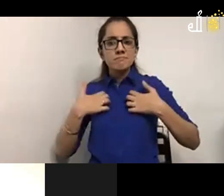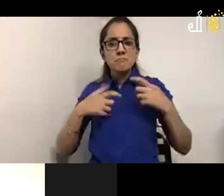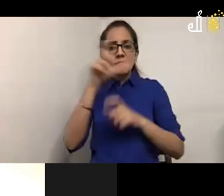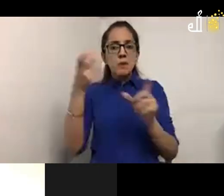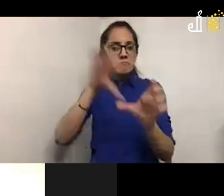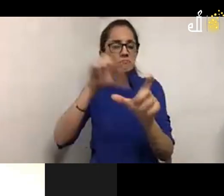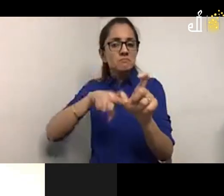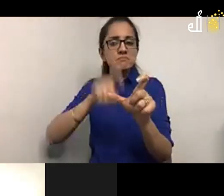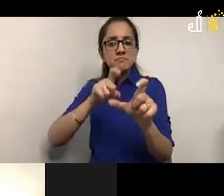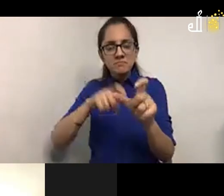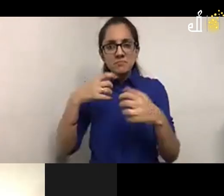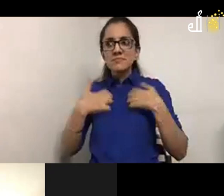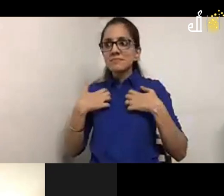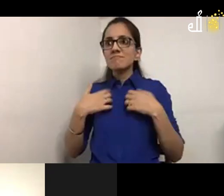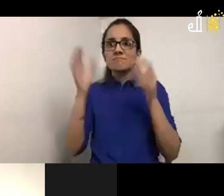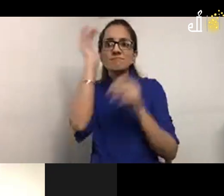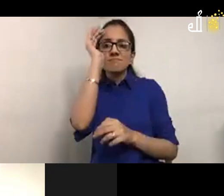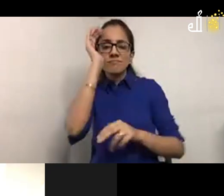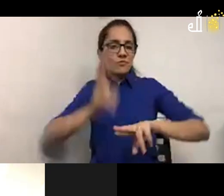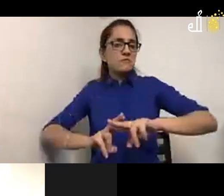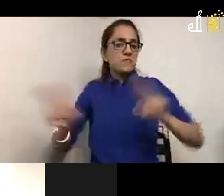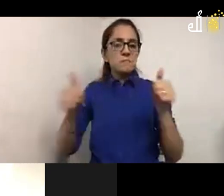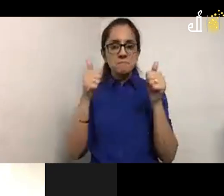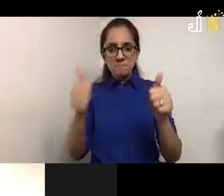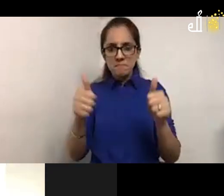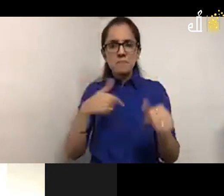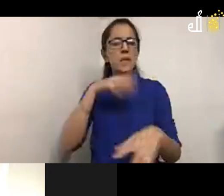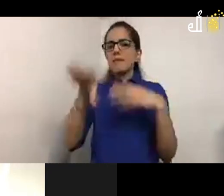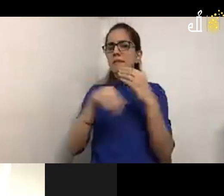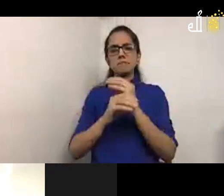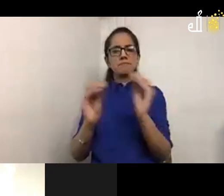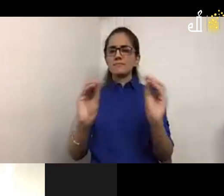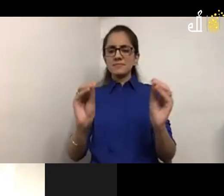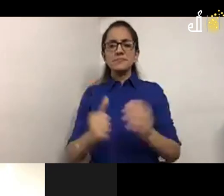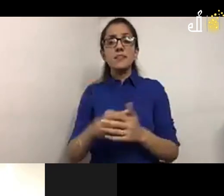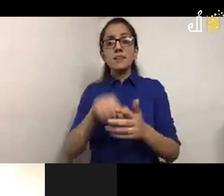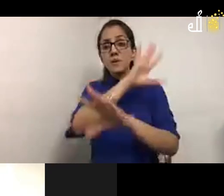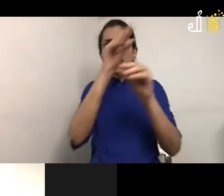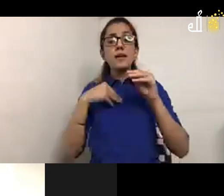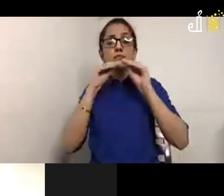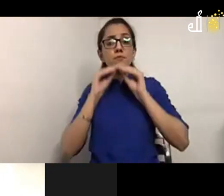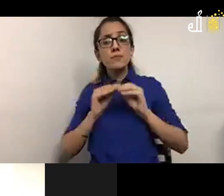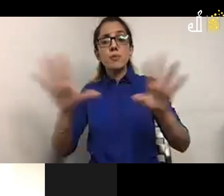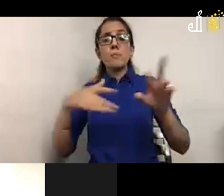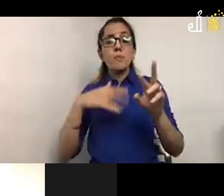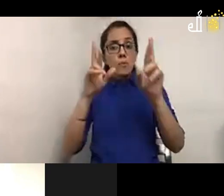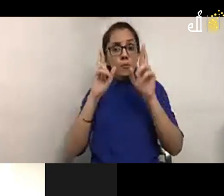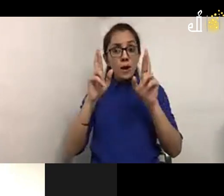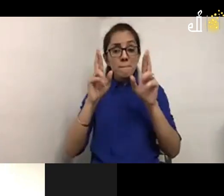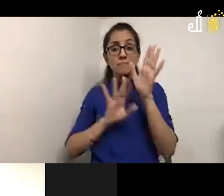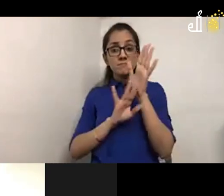folks to be part of Here a Million. I don't want to add anything. I just want to tell everybody, I hope you realize Here a